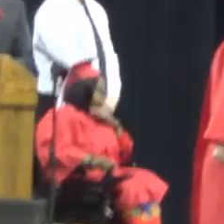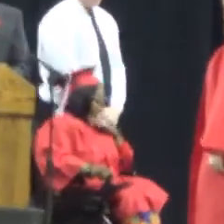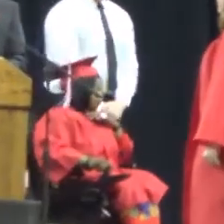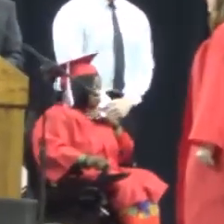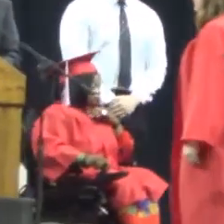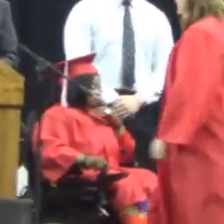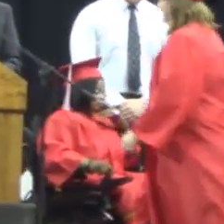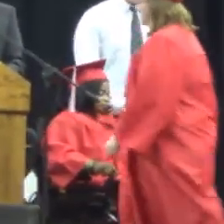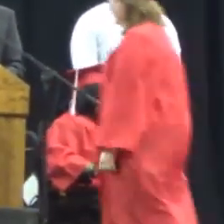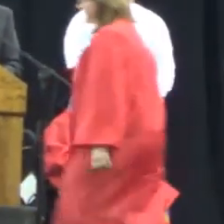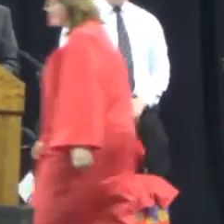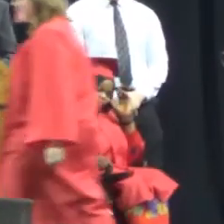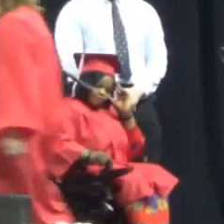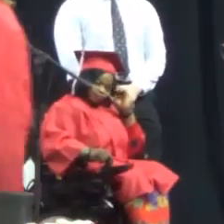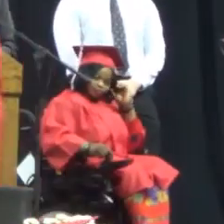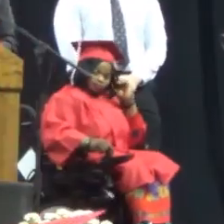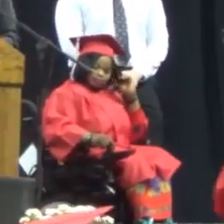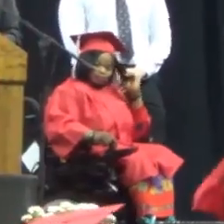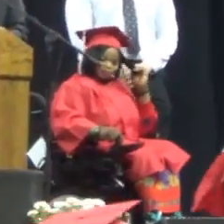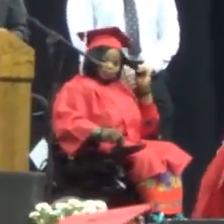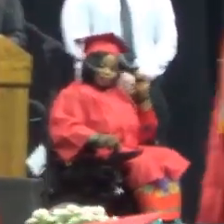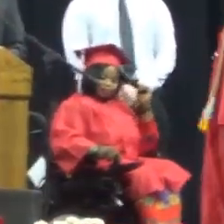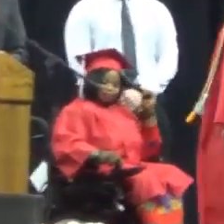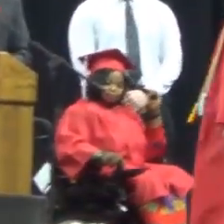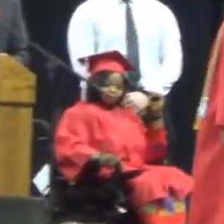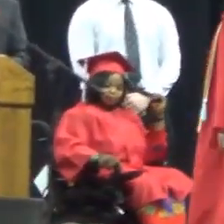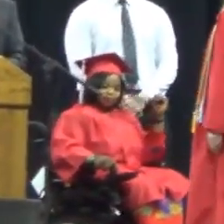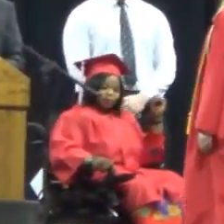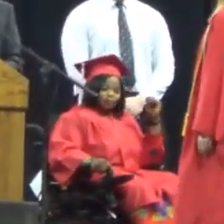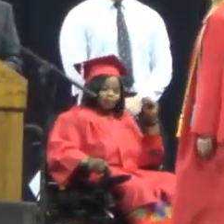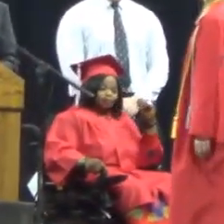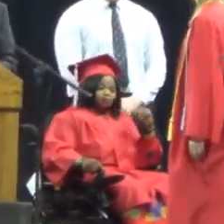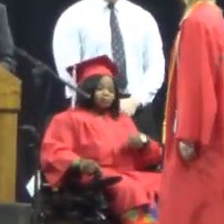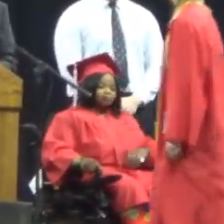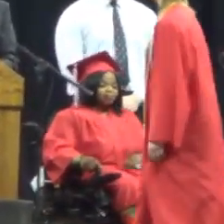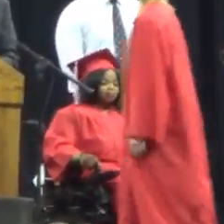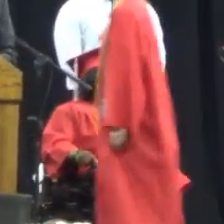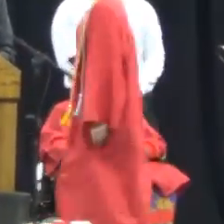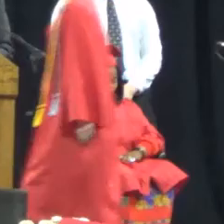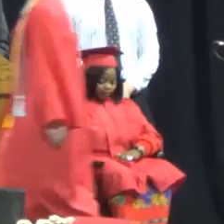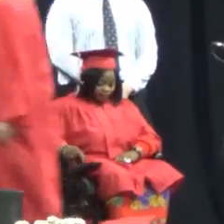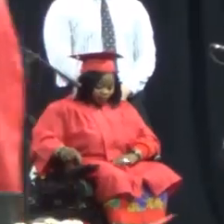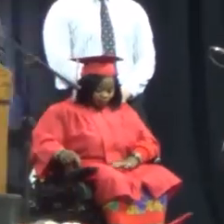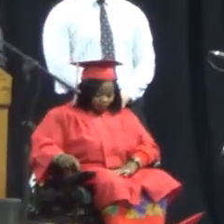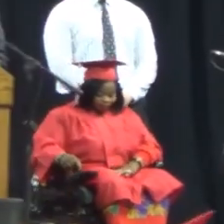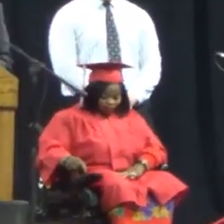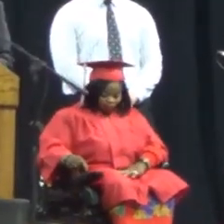Shauna Joy McFall. Yeah! Emma Catherine McIntyre.